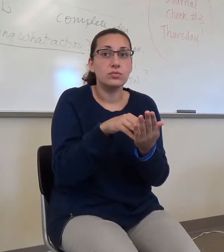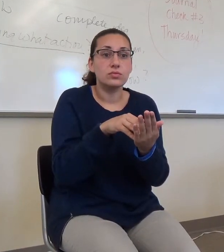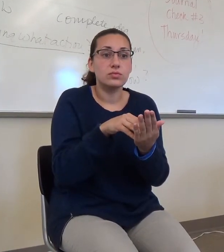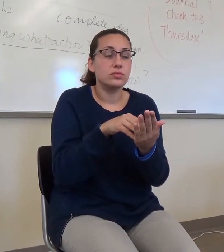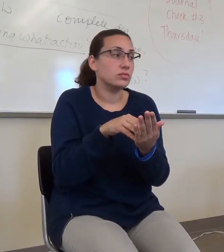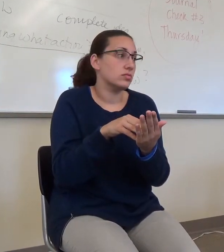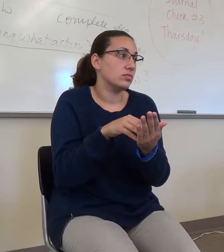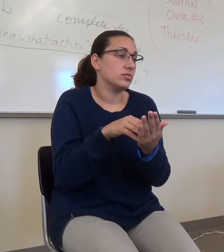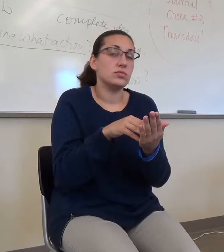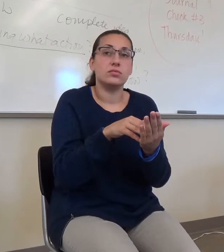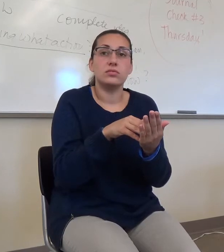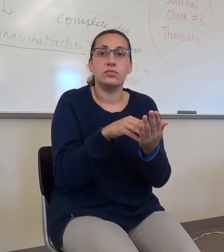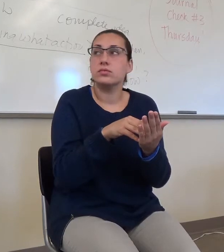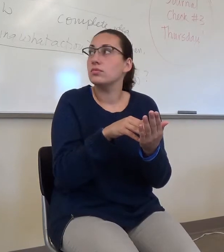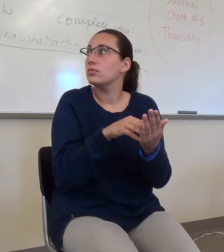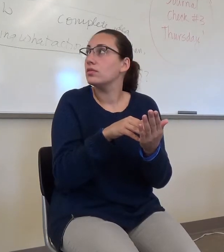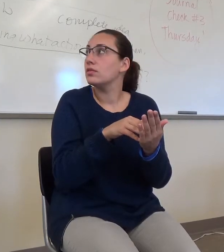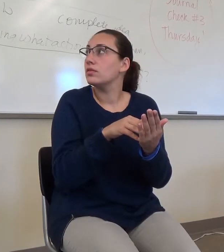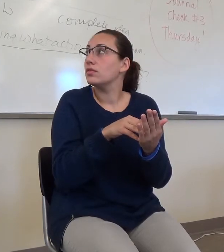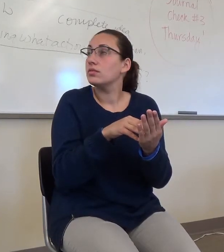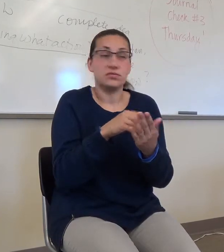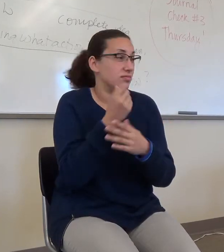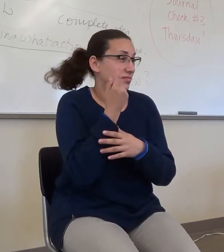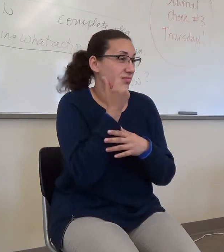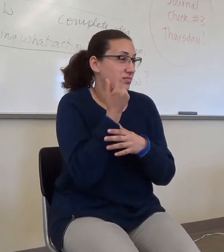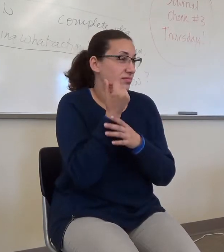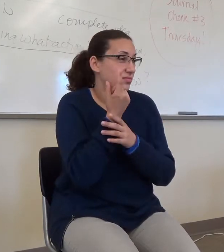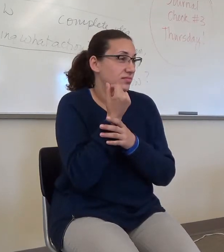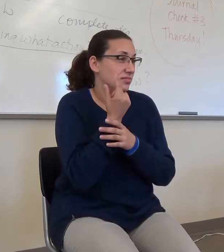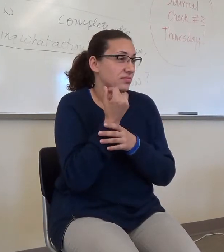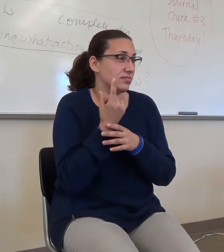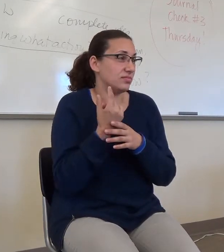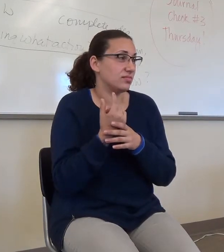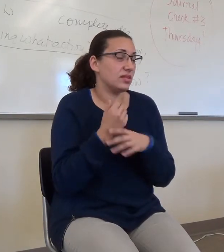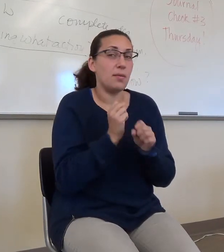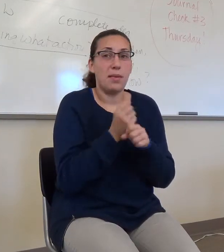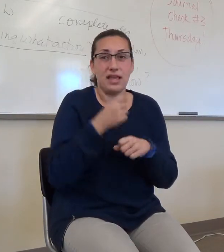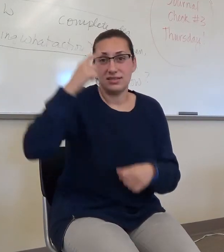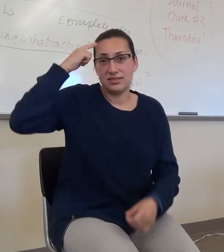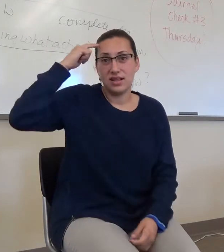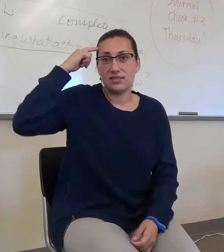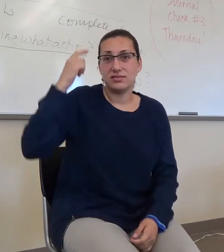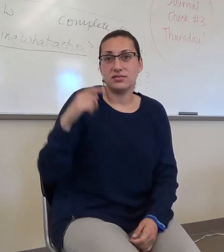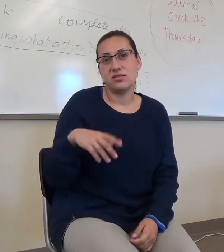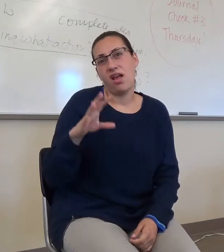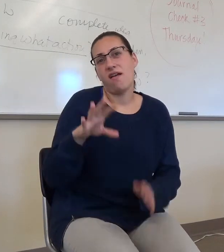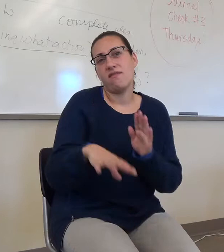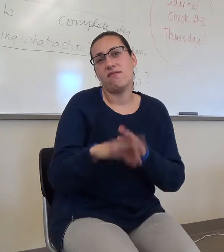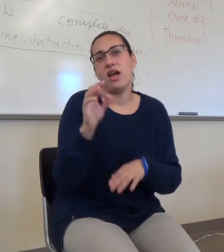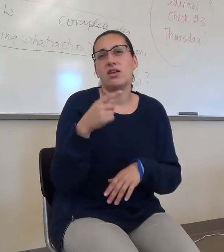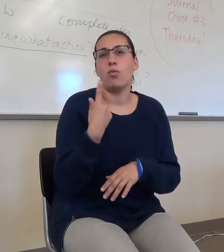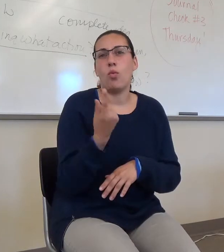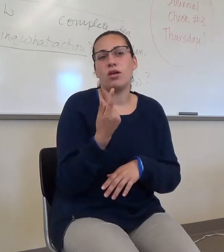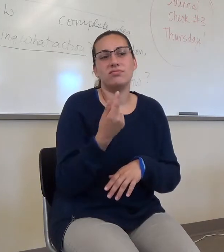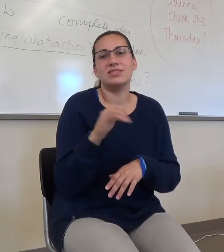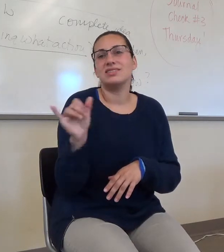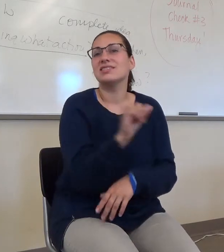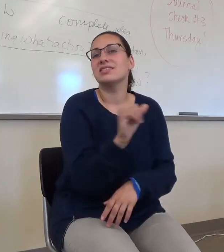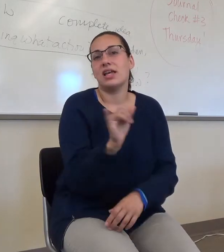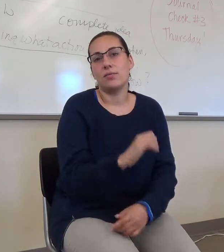Okay, does that make sense? So find the one that's the same, says closest to the